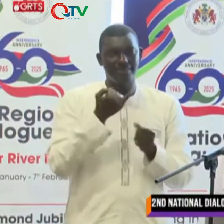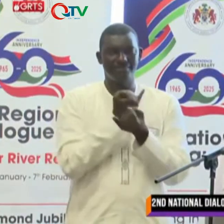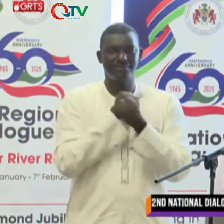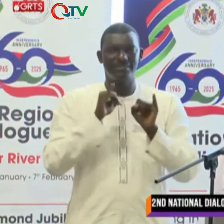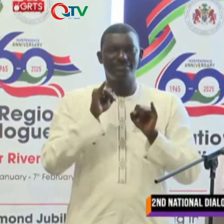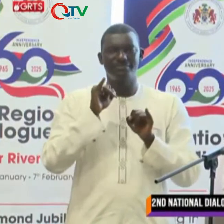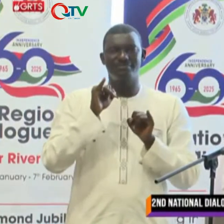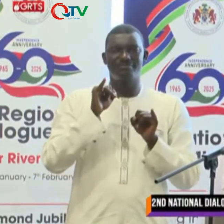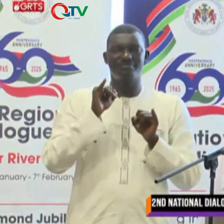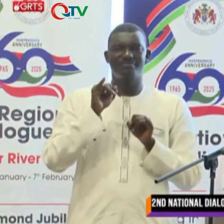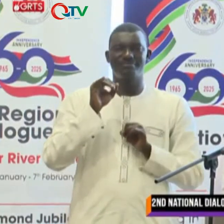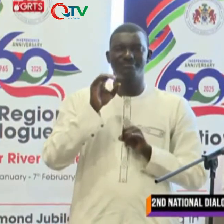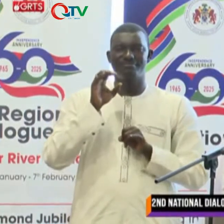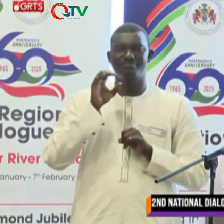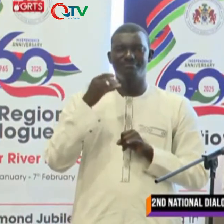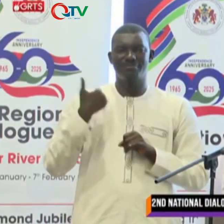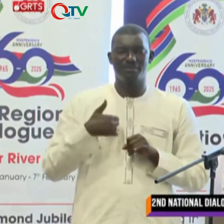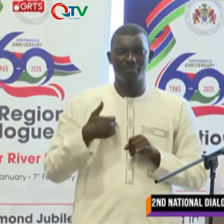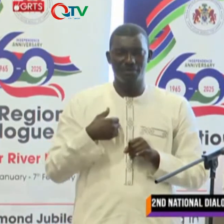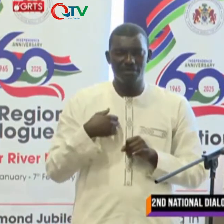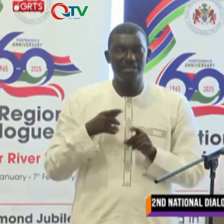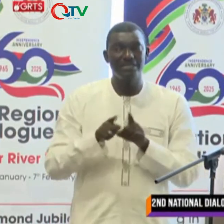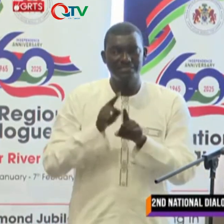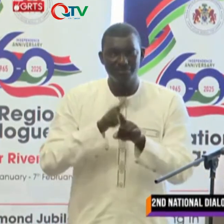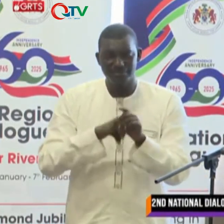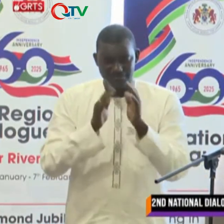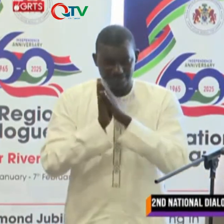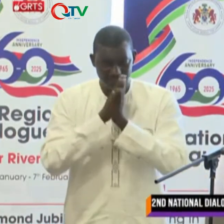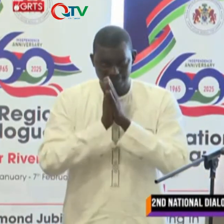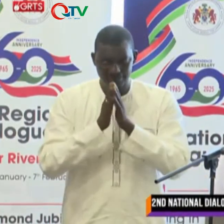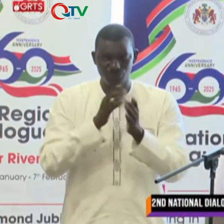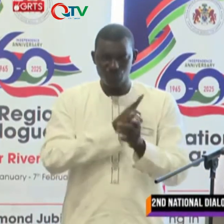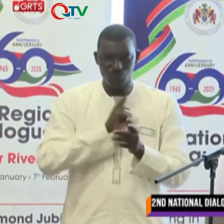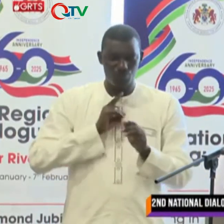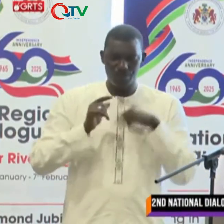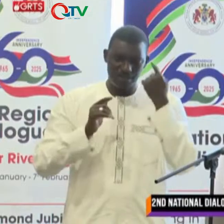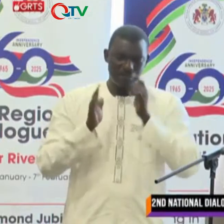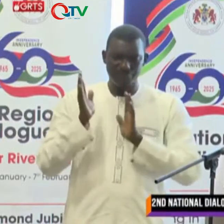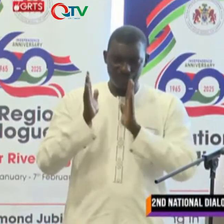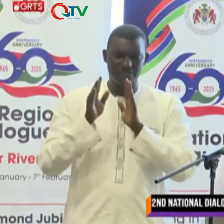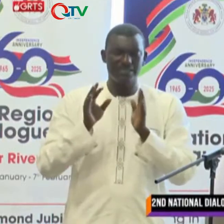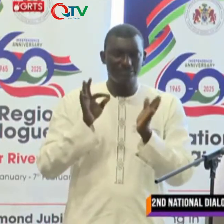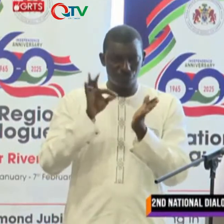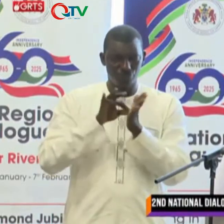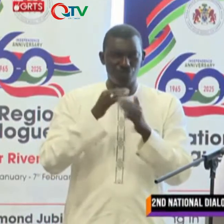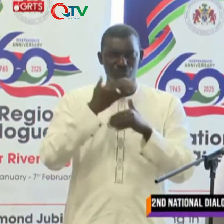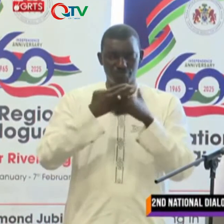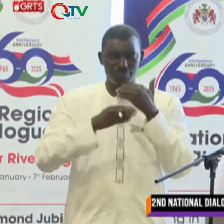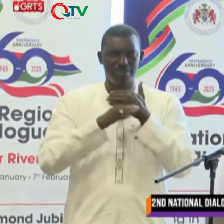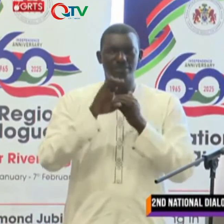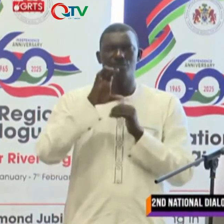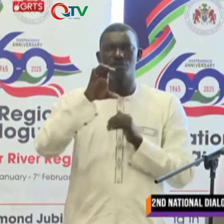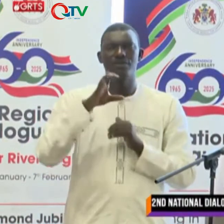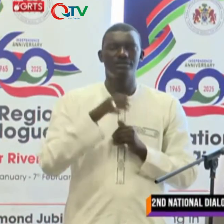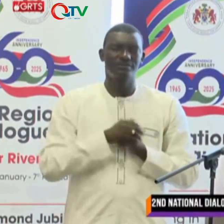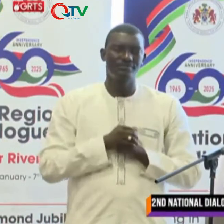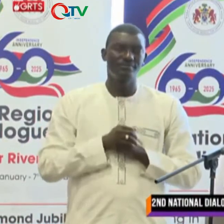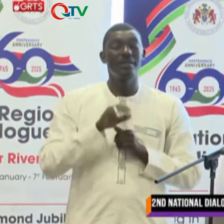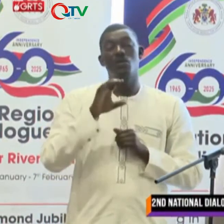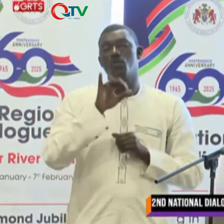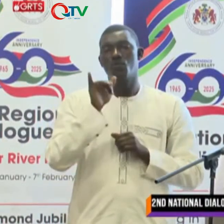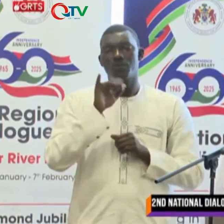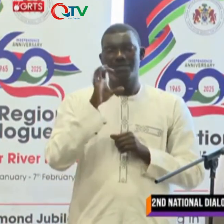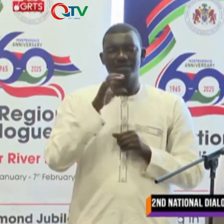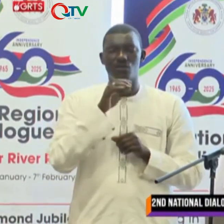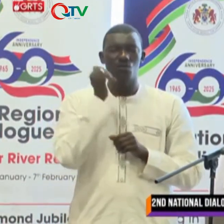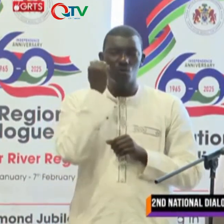people and the challenges confronting us in the journey to building a country that not only